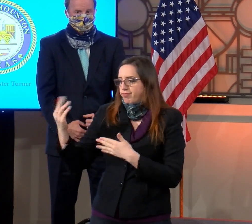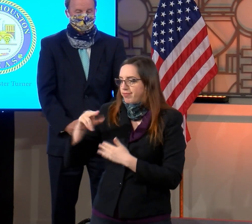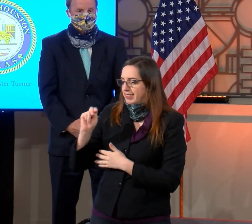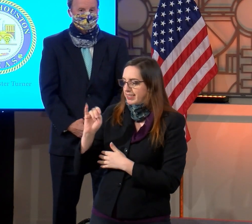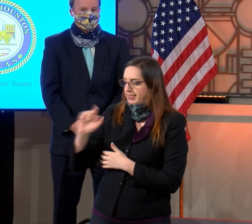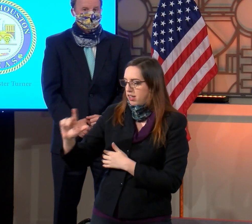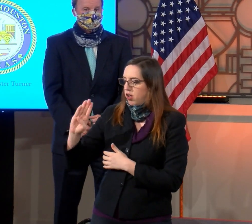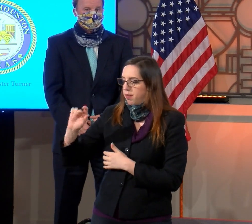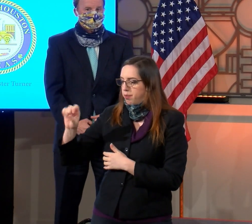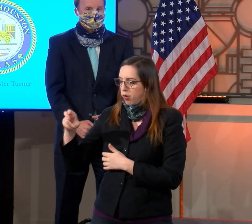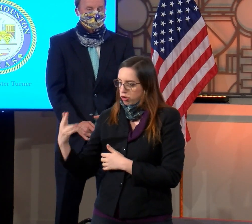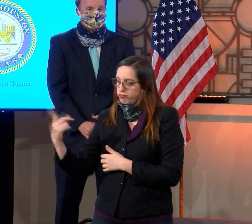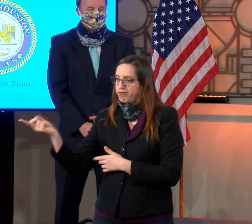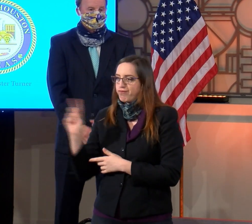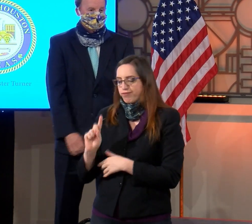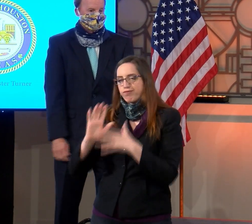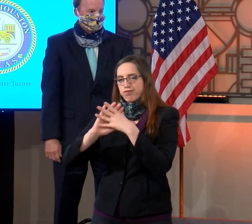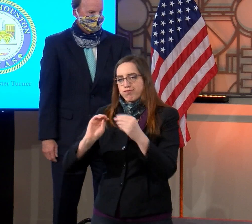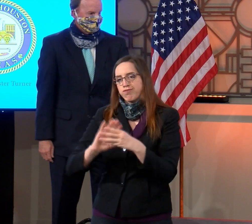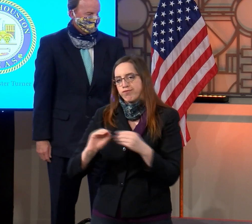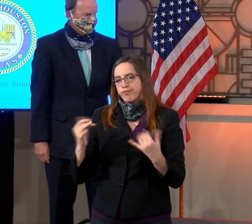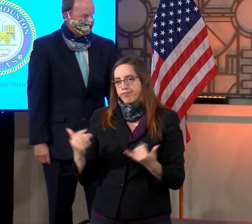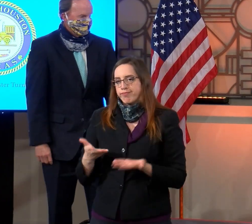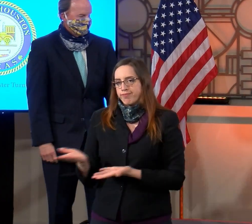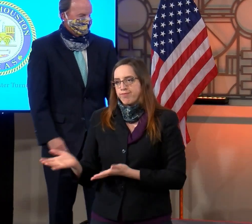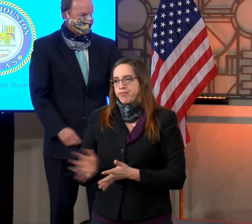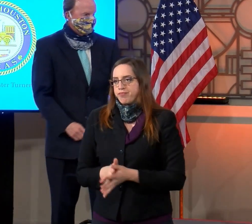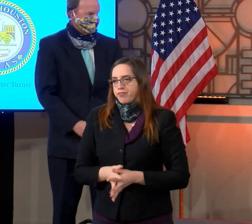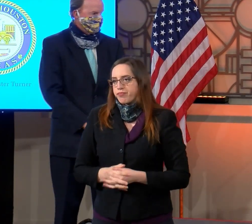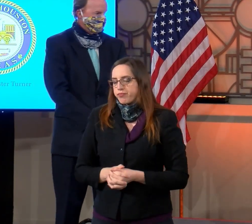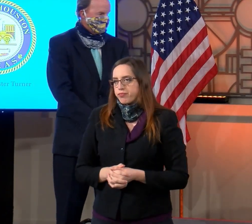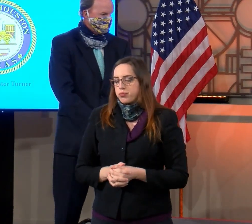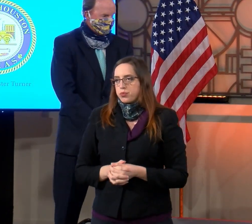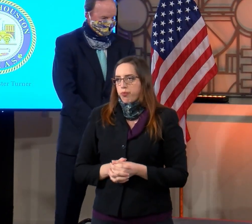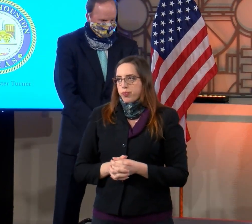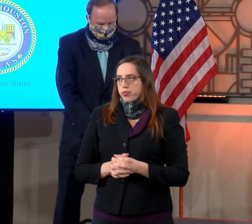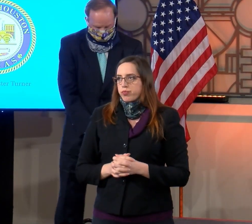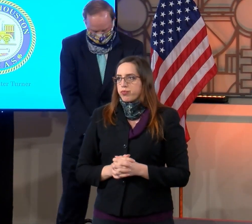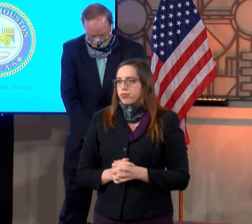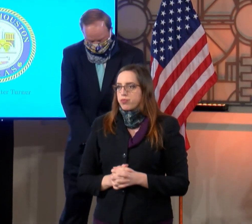to come forward and say a few words. Neil.